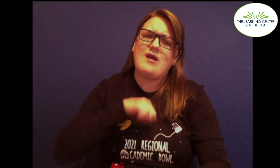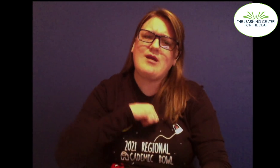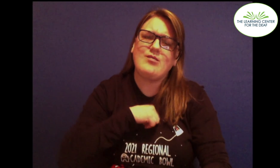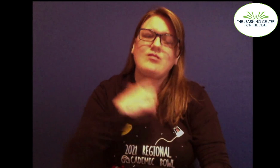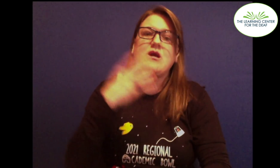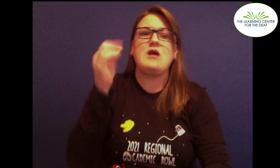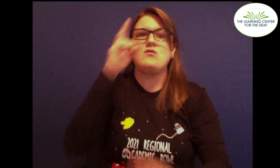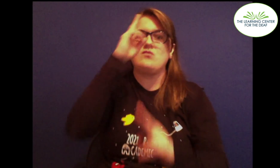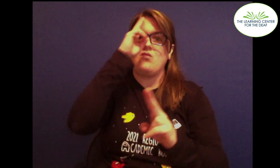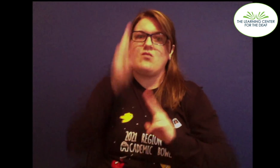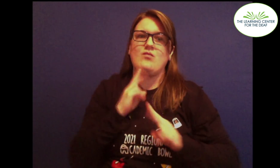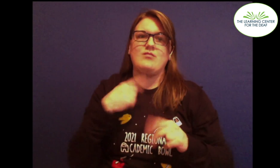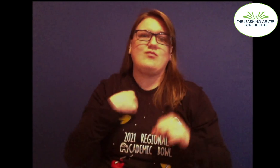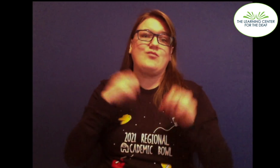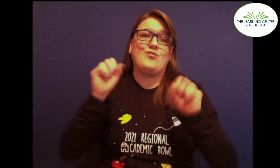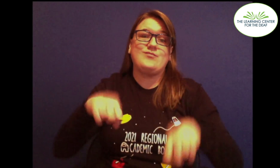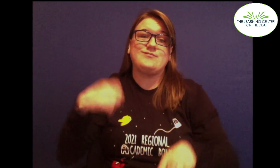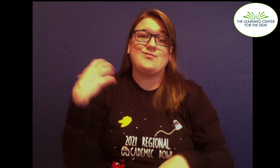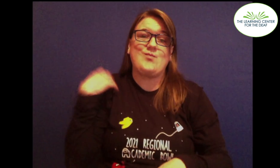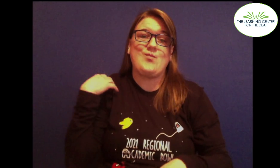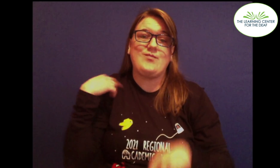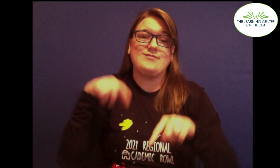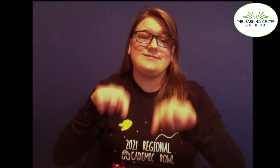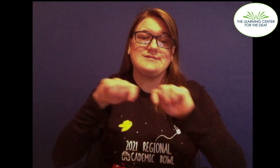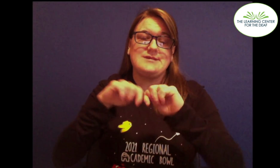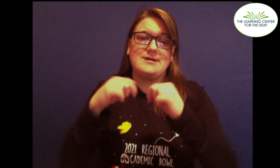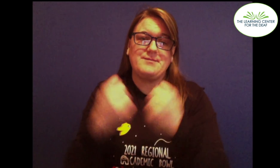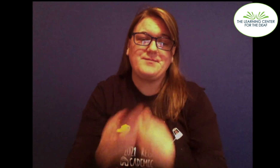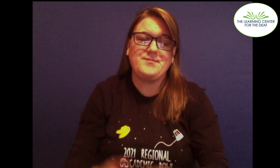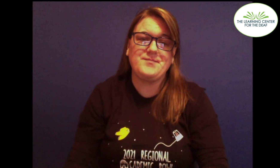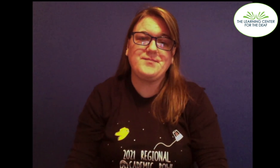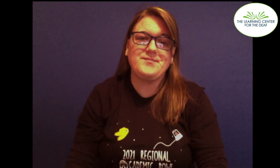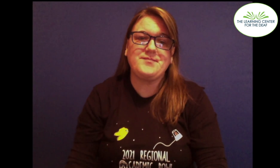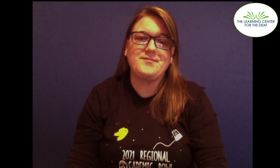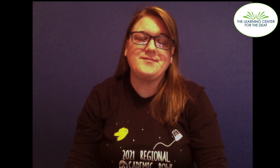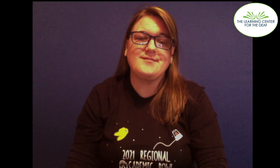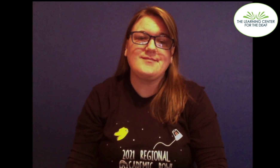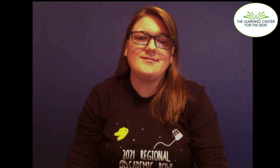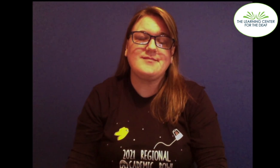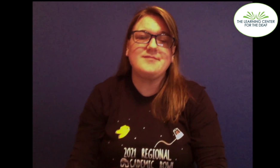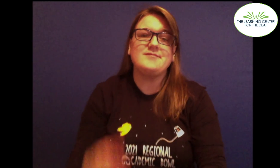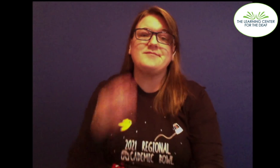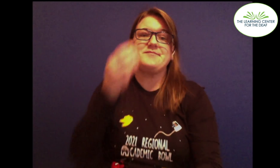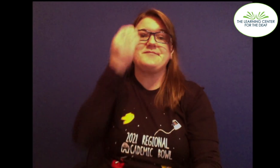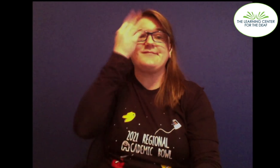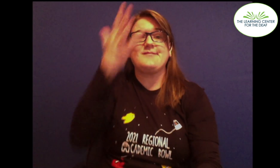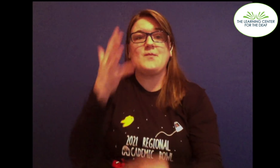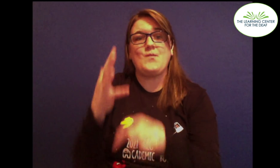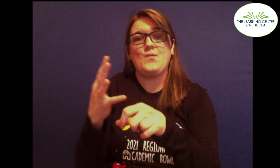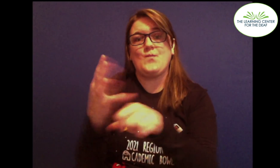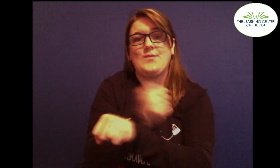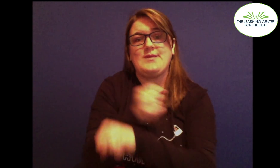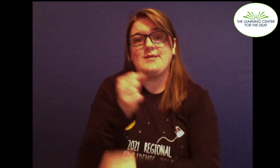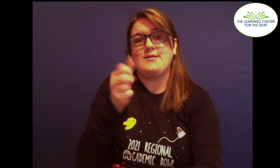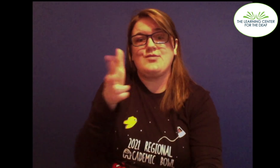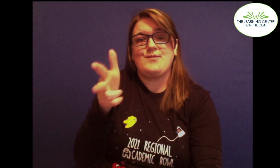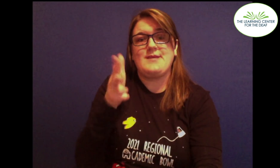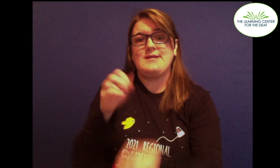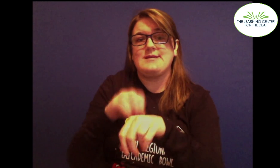proud and honored to have had the opportunity to coach this team. The road to winning third place in a